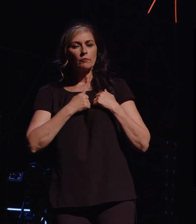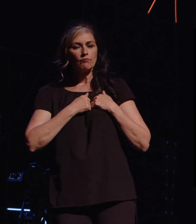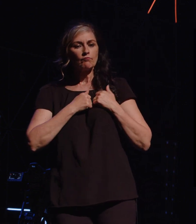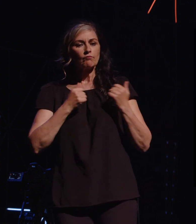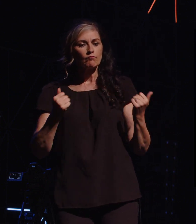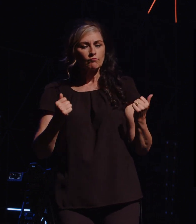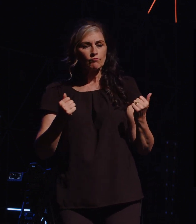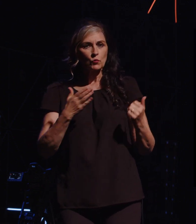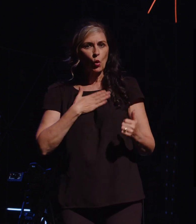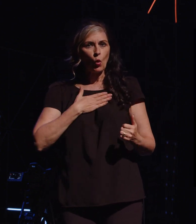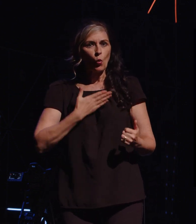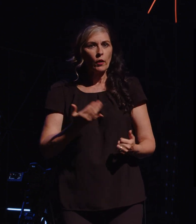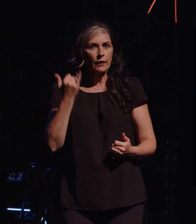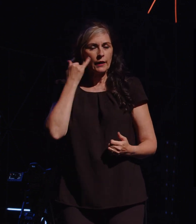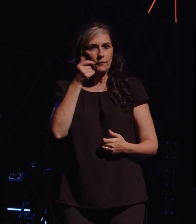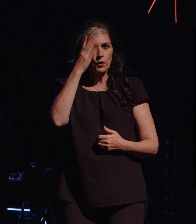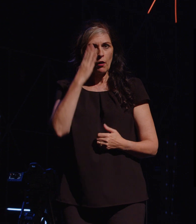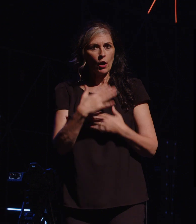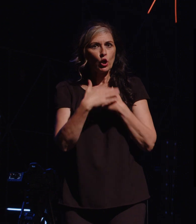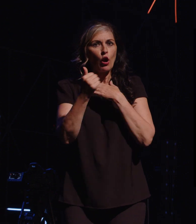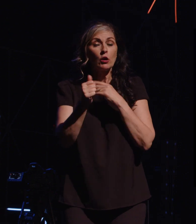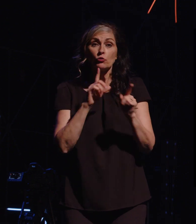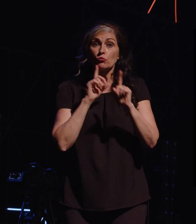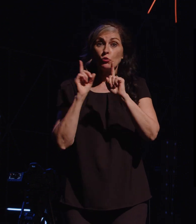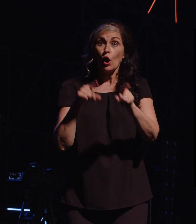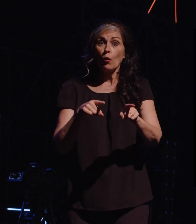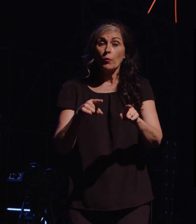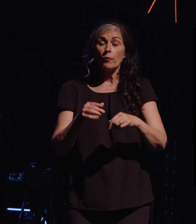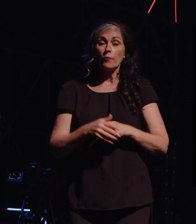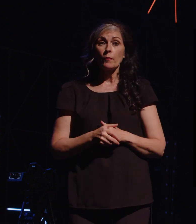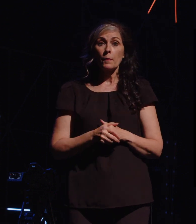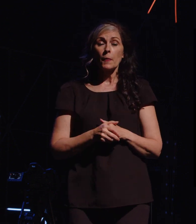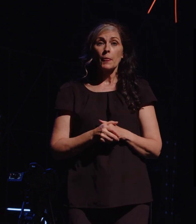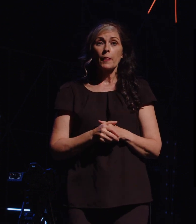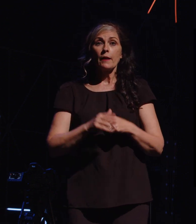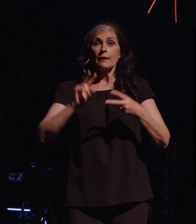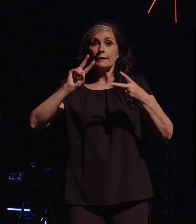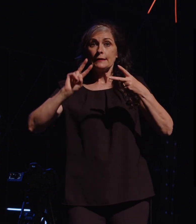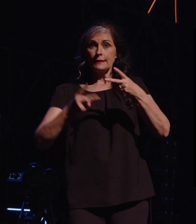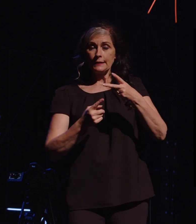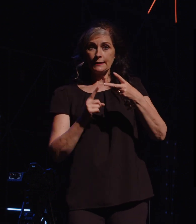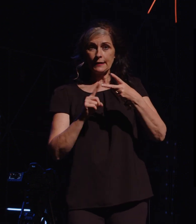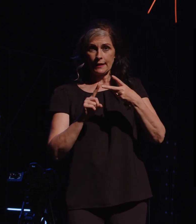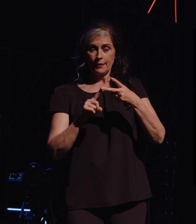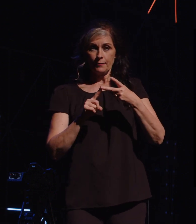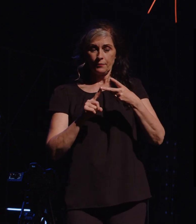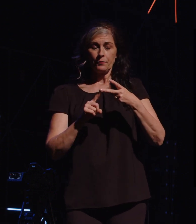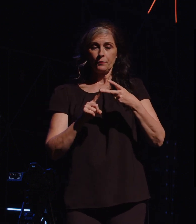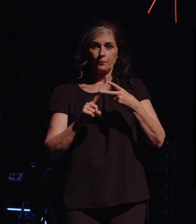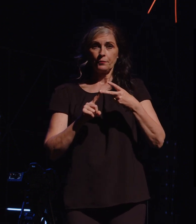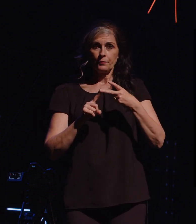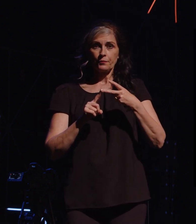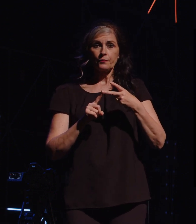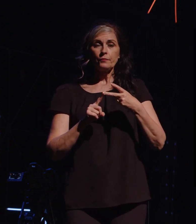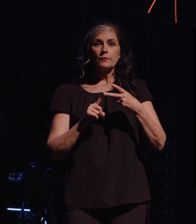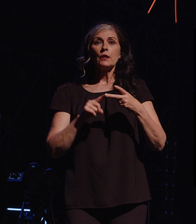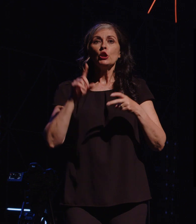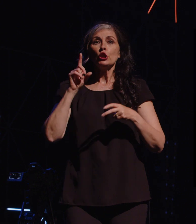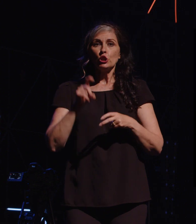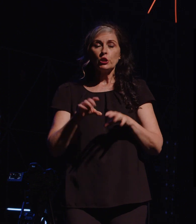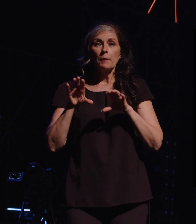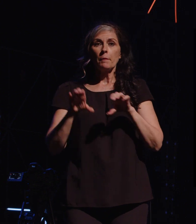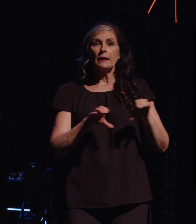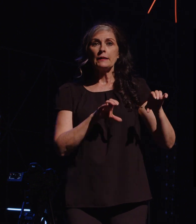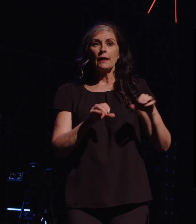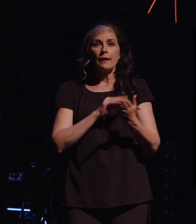at any time if God calls to go. And the second thing I would say is this should all be